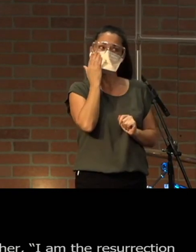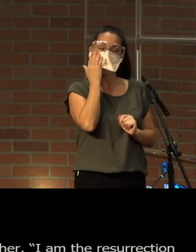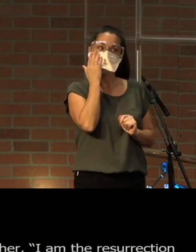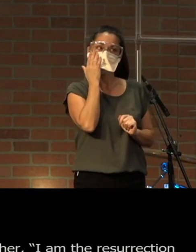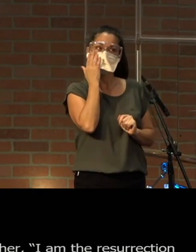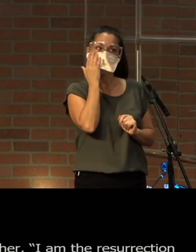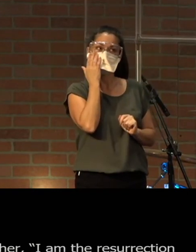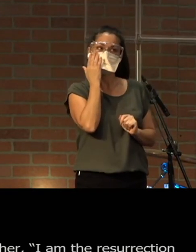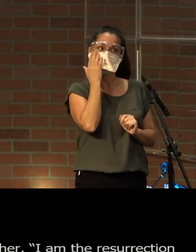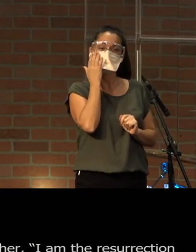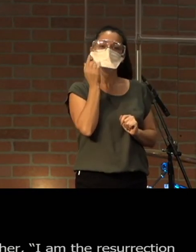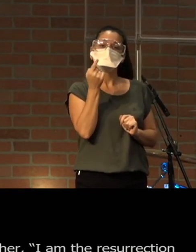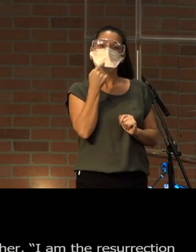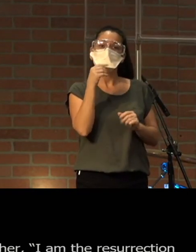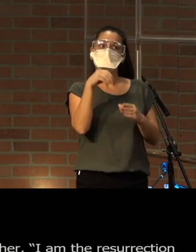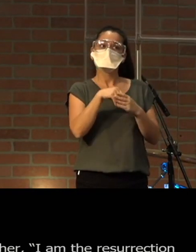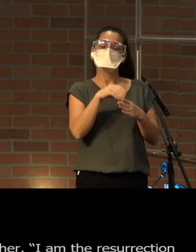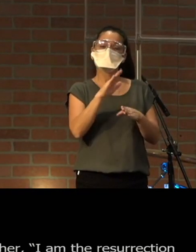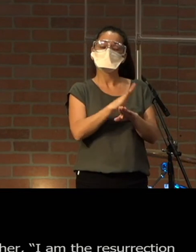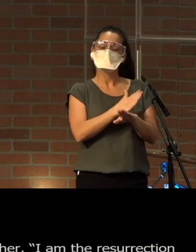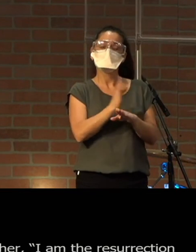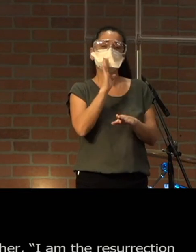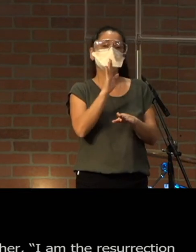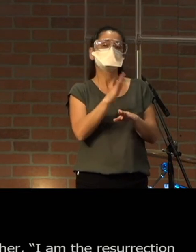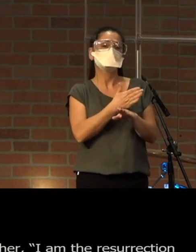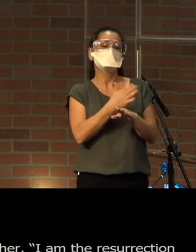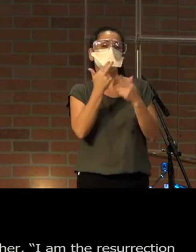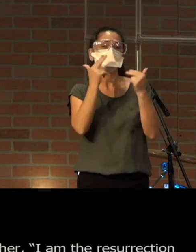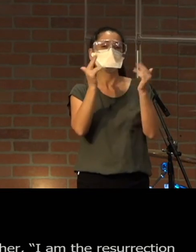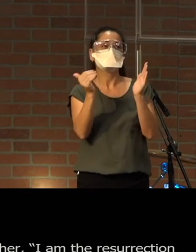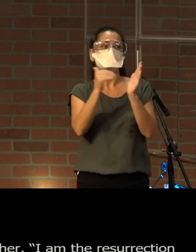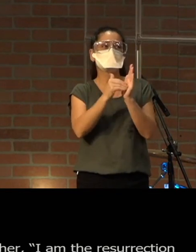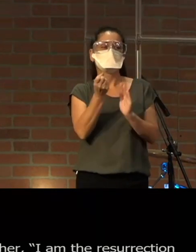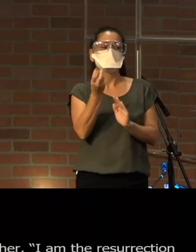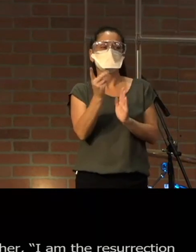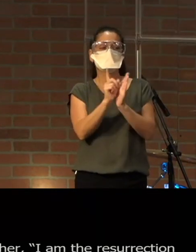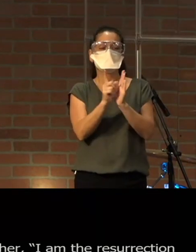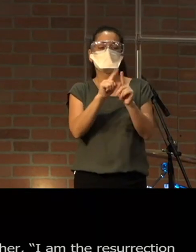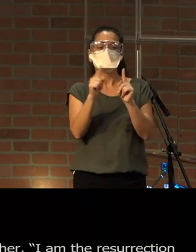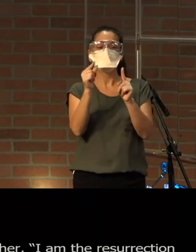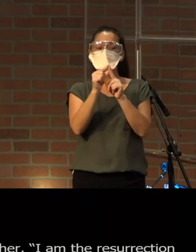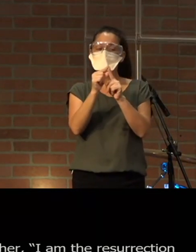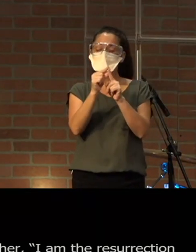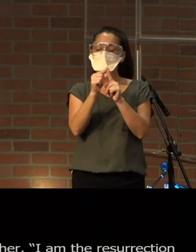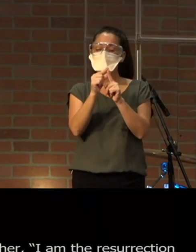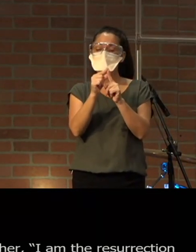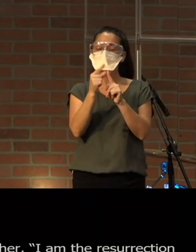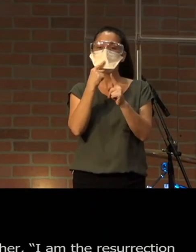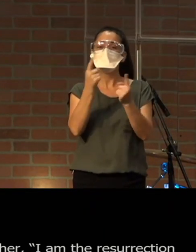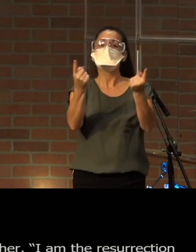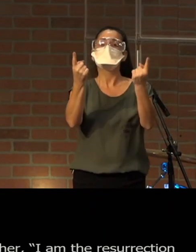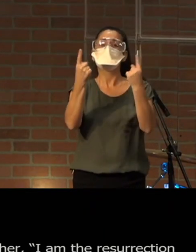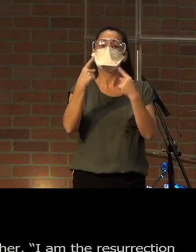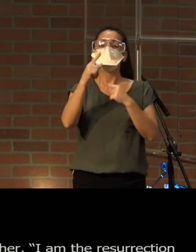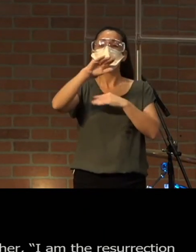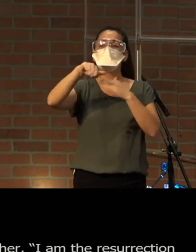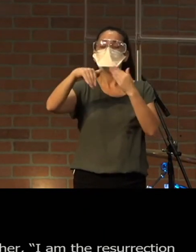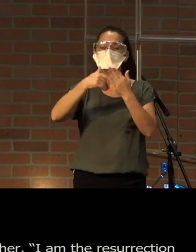We sang this song at the outset, and we'll sing it again in a few minutes, but hear these lyrics. "Come all you